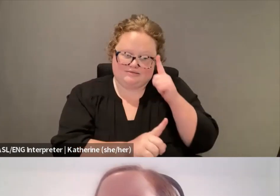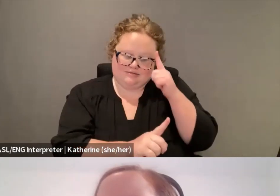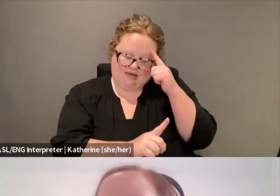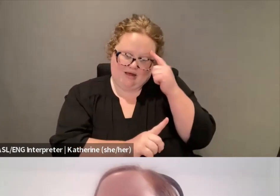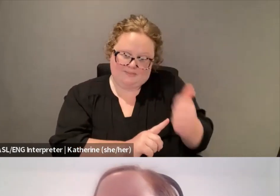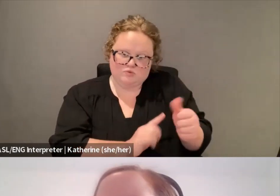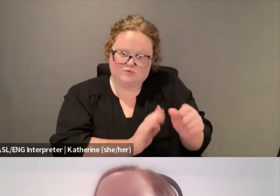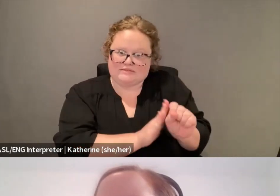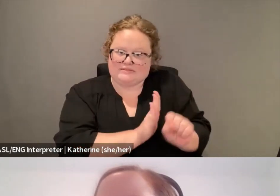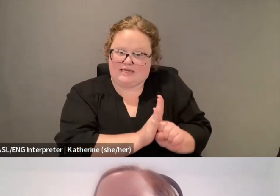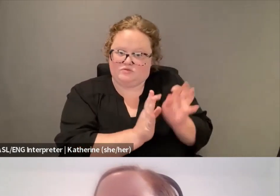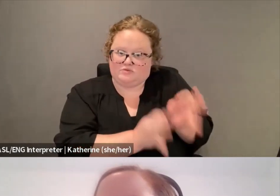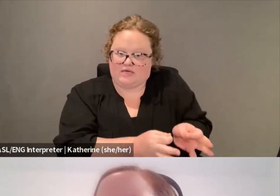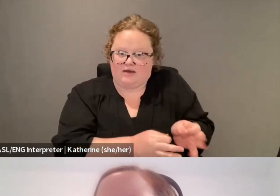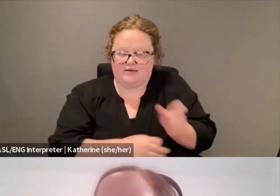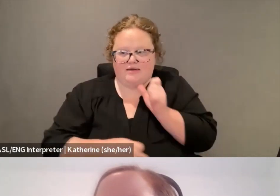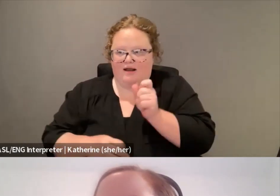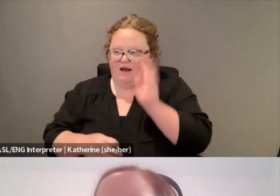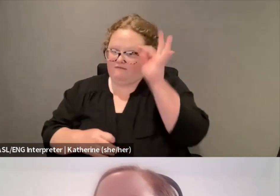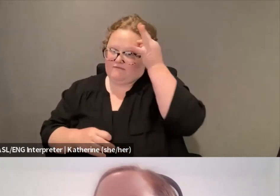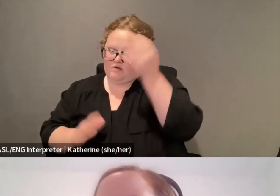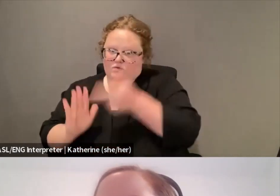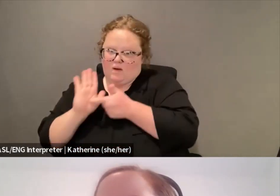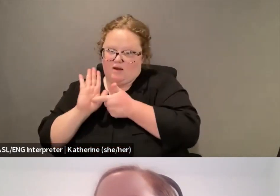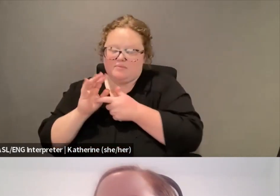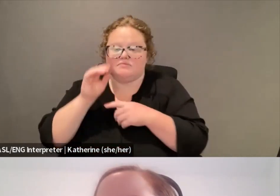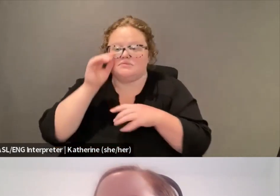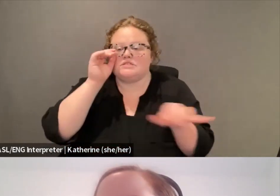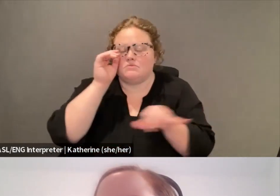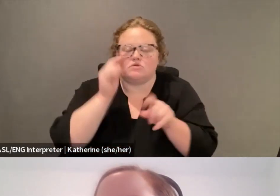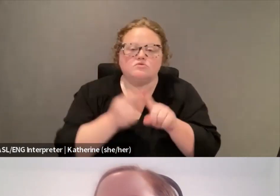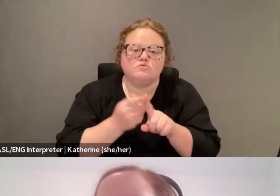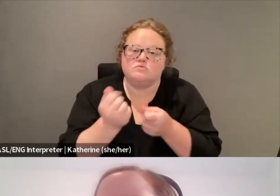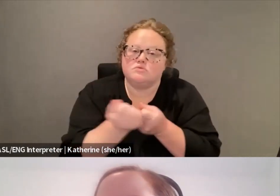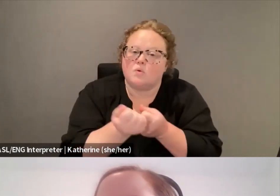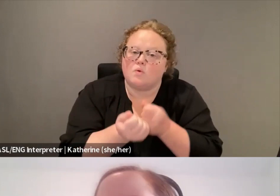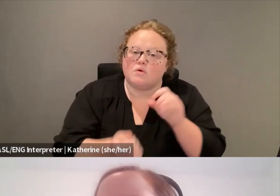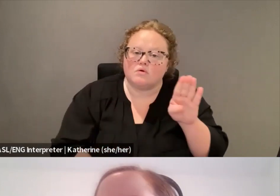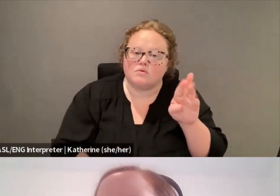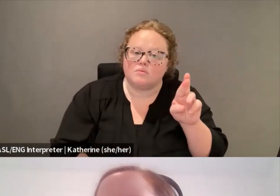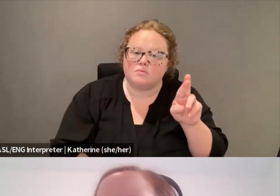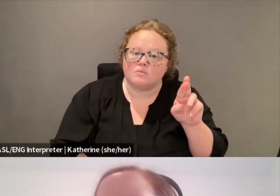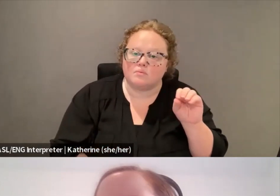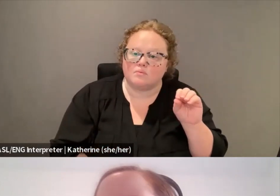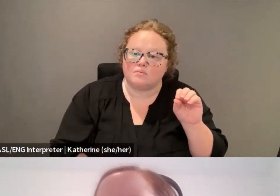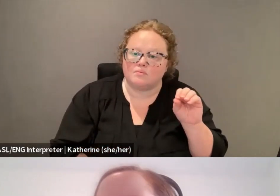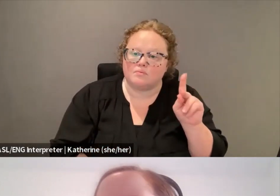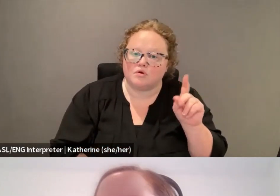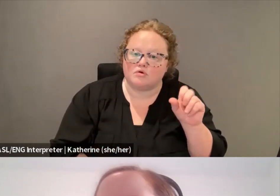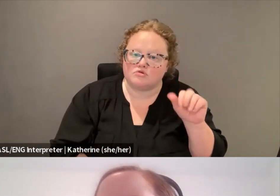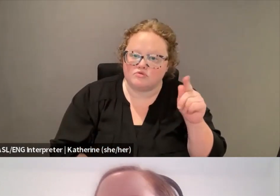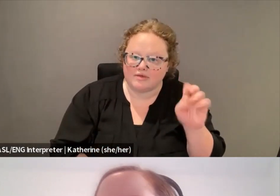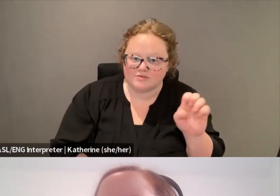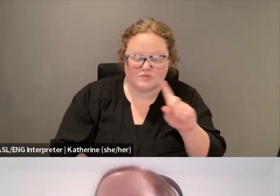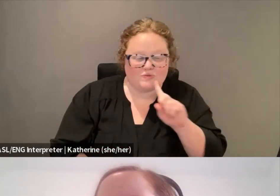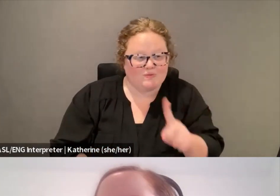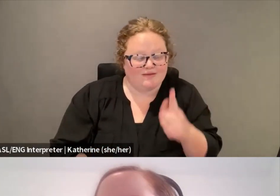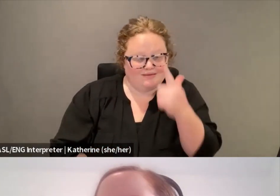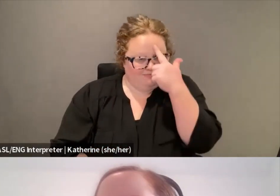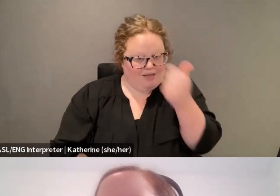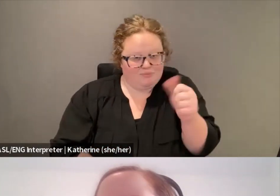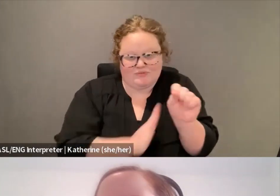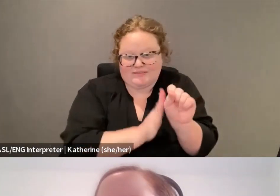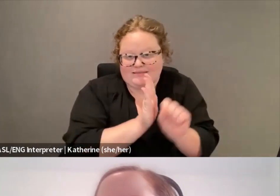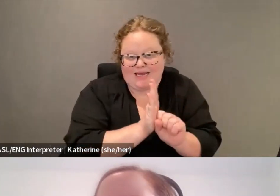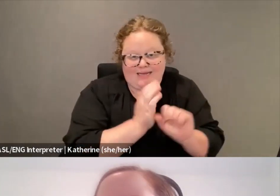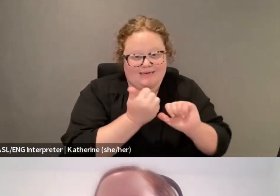federal requirement. And similarly, on the support brokerage side, the state has a lot of discretion in terms of how they structure